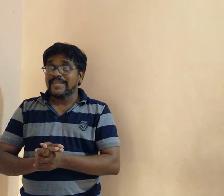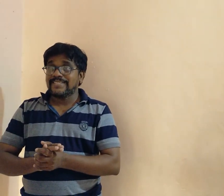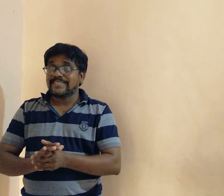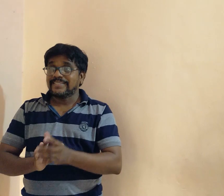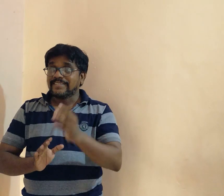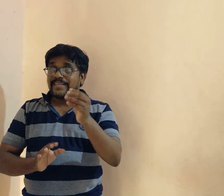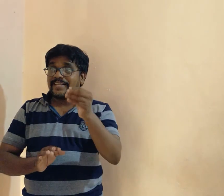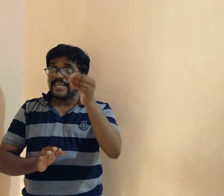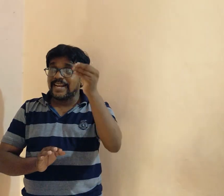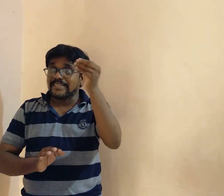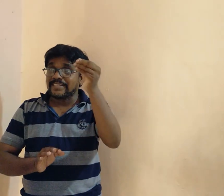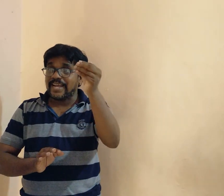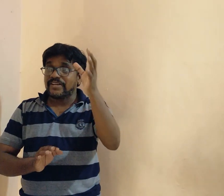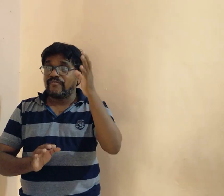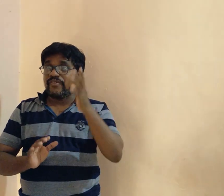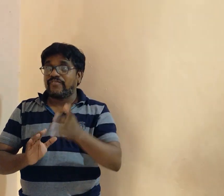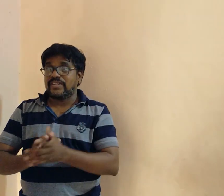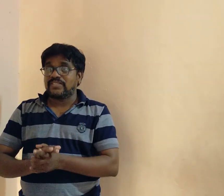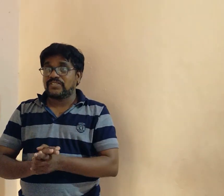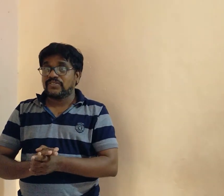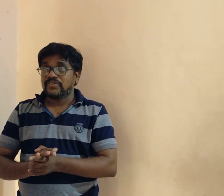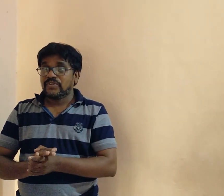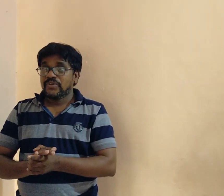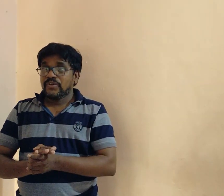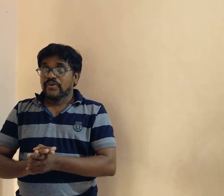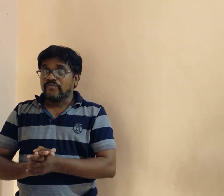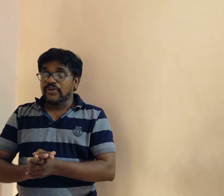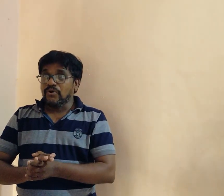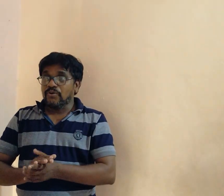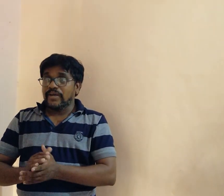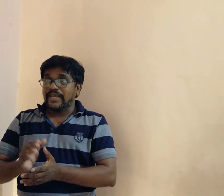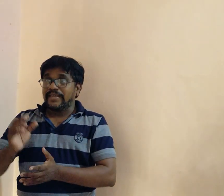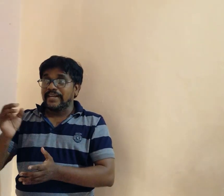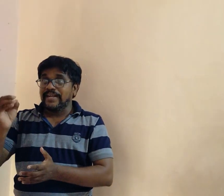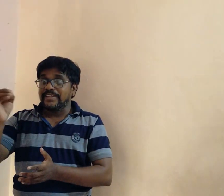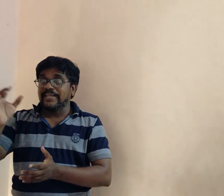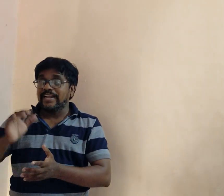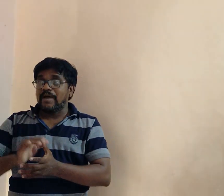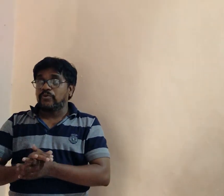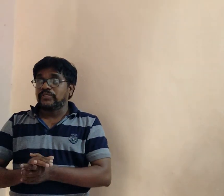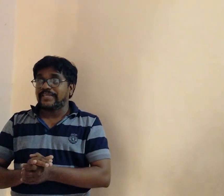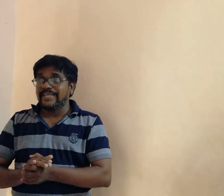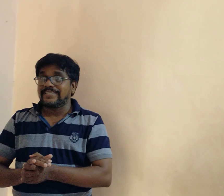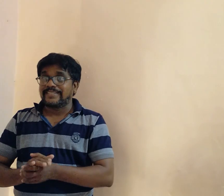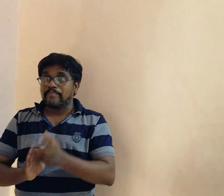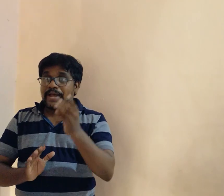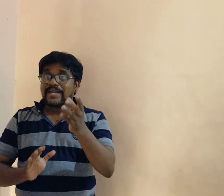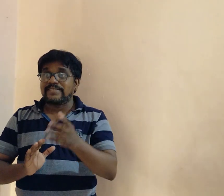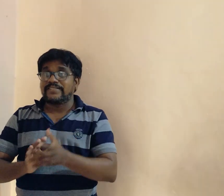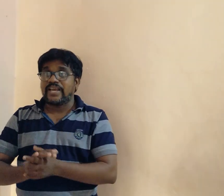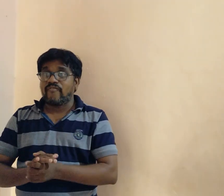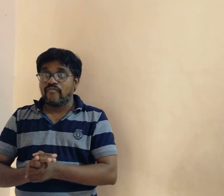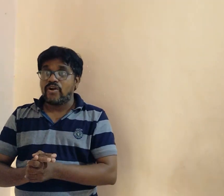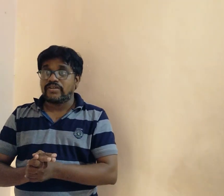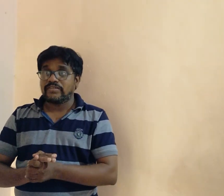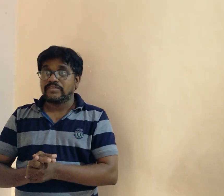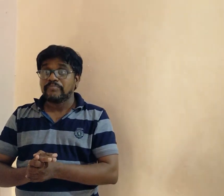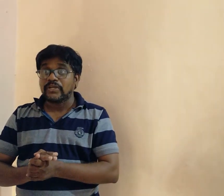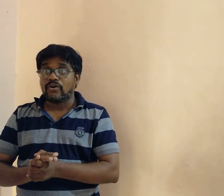Besides, there is another kind of difference. We know a great deal about the kings and the battles they have fought